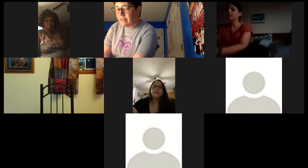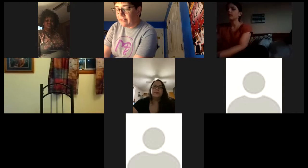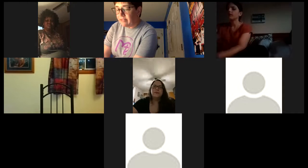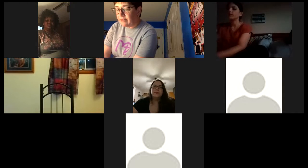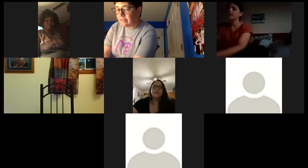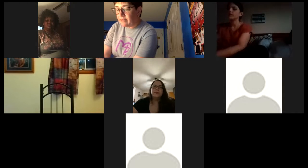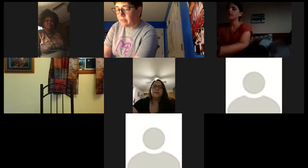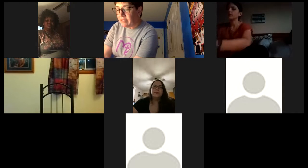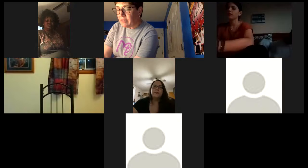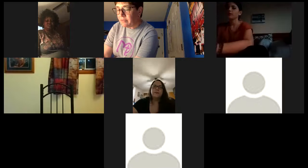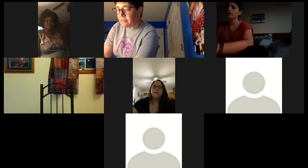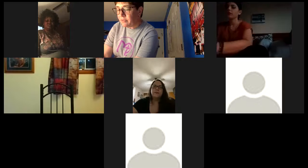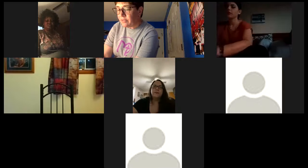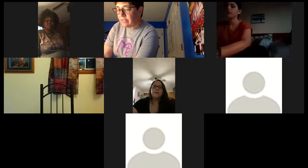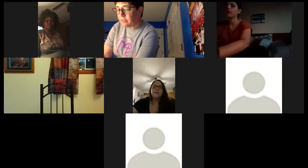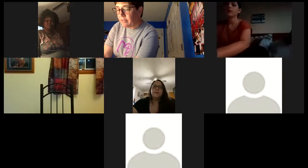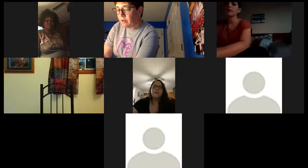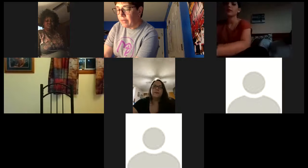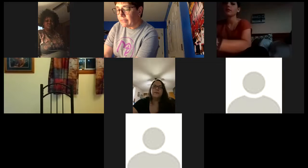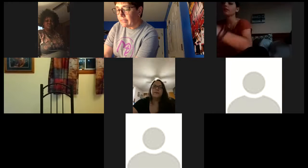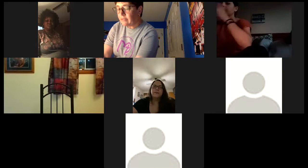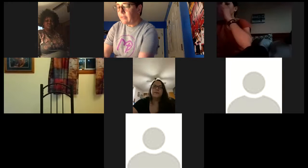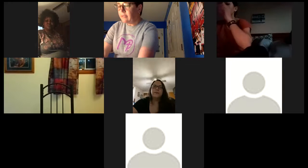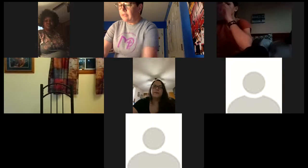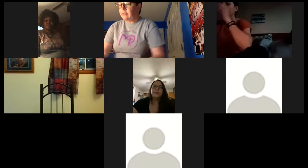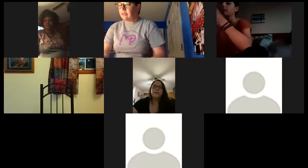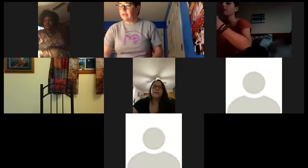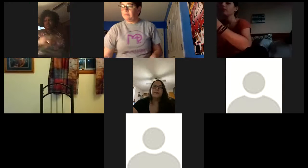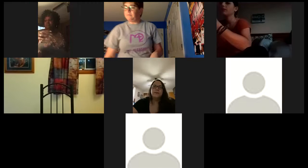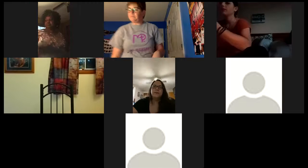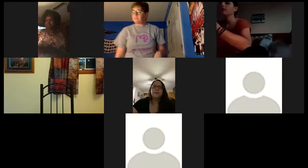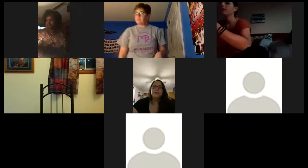have edited this list so many times this week. It's been crazy.